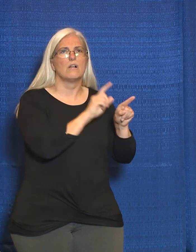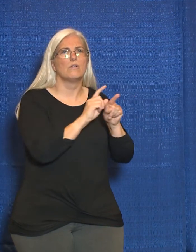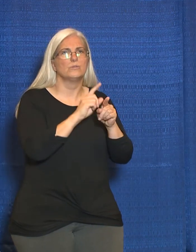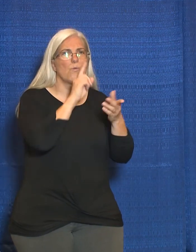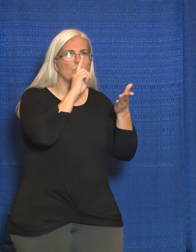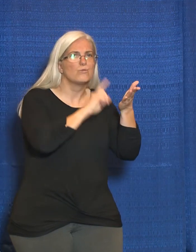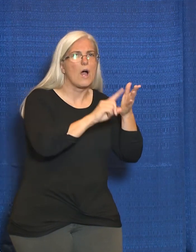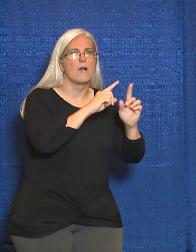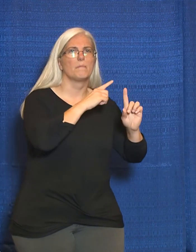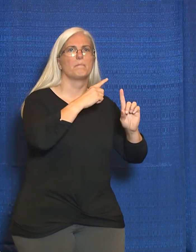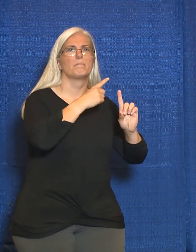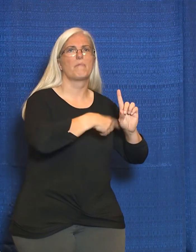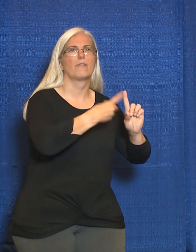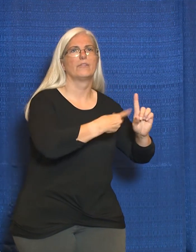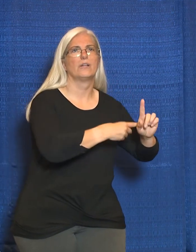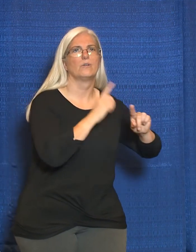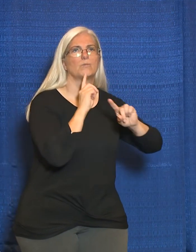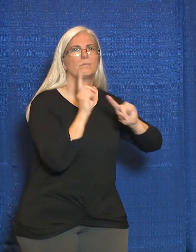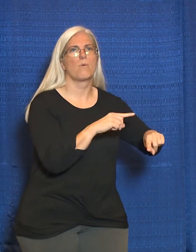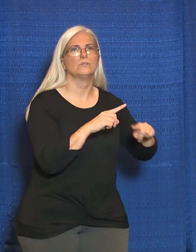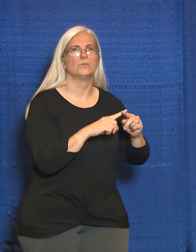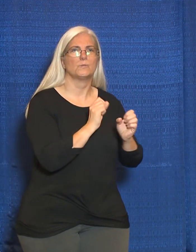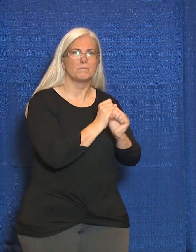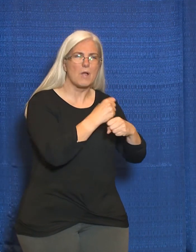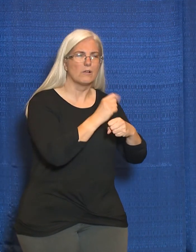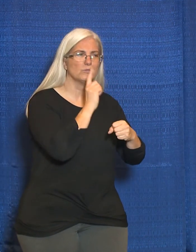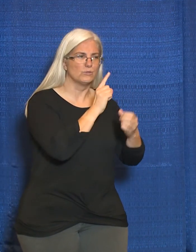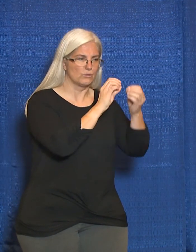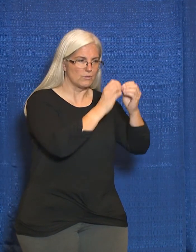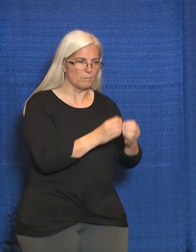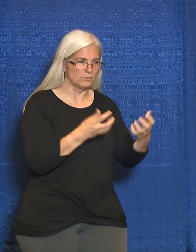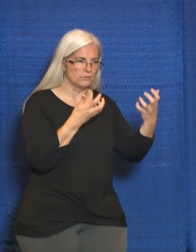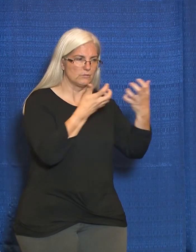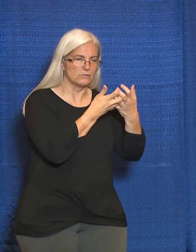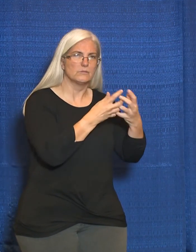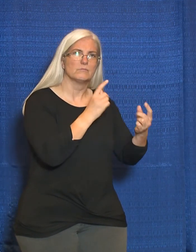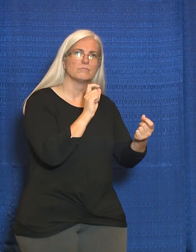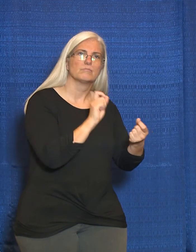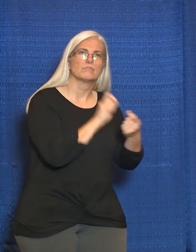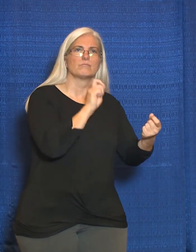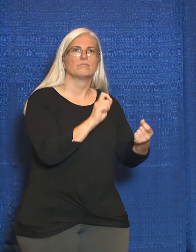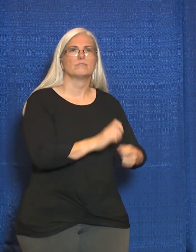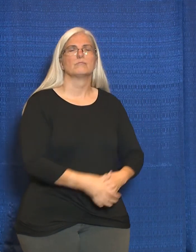These institutions should check the monthly reports to ensure accurate reporting.